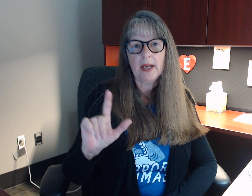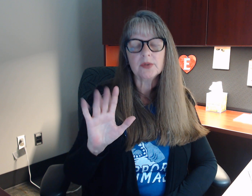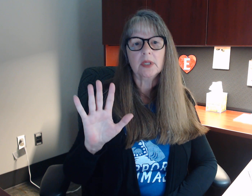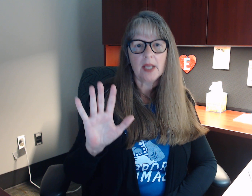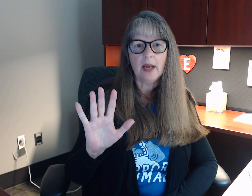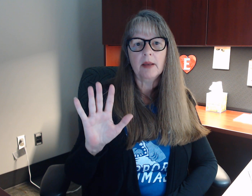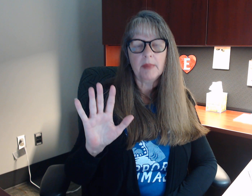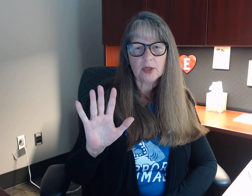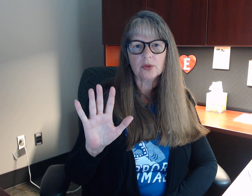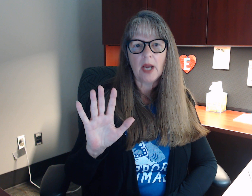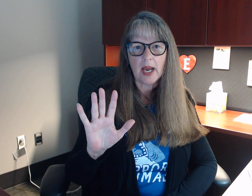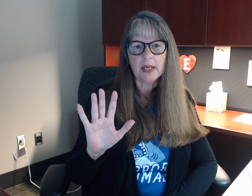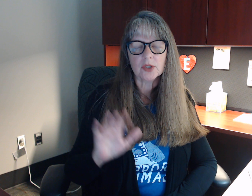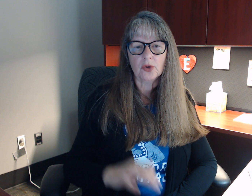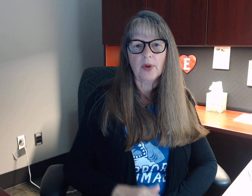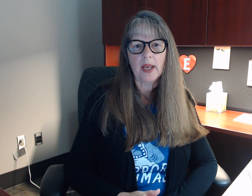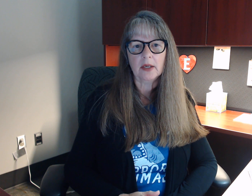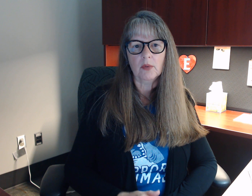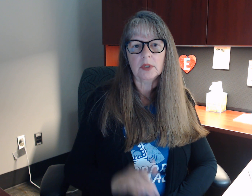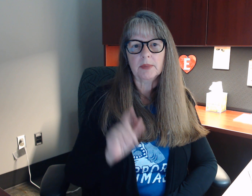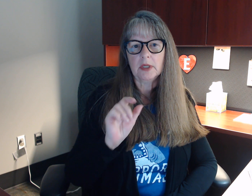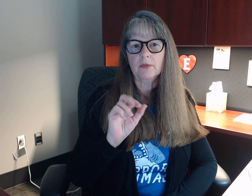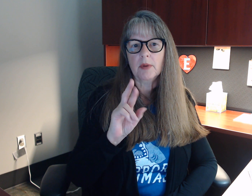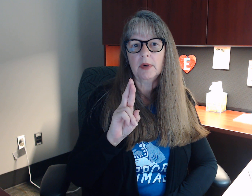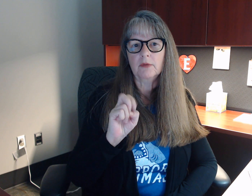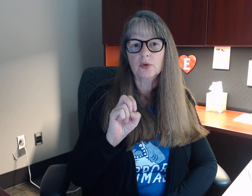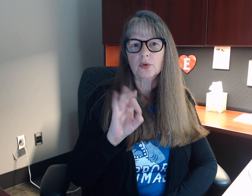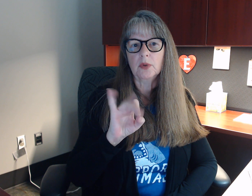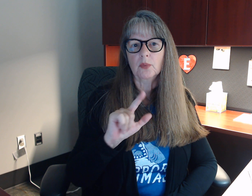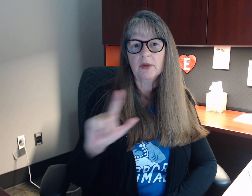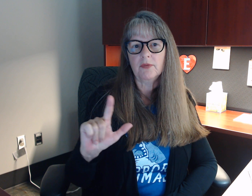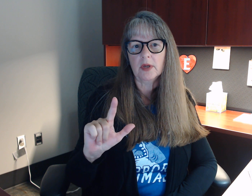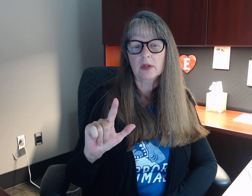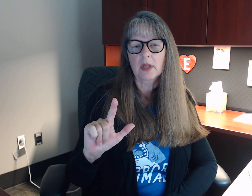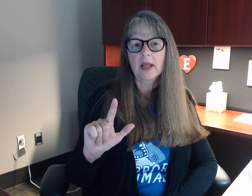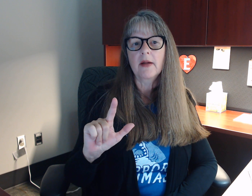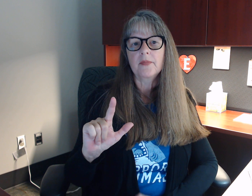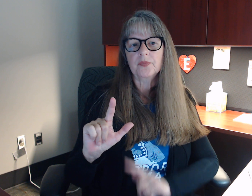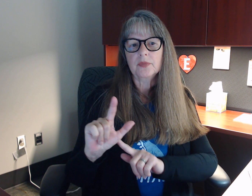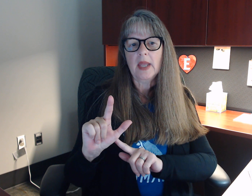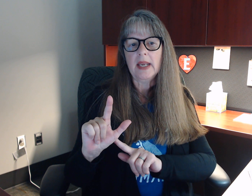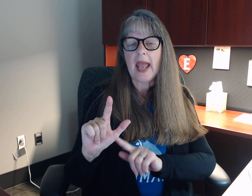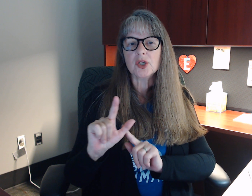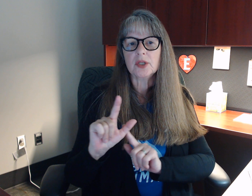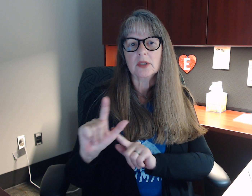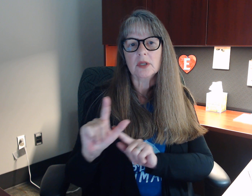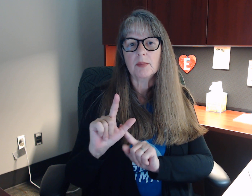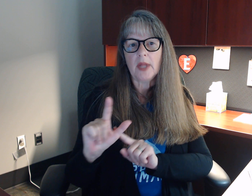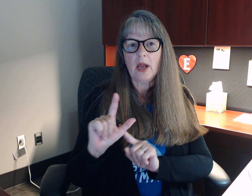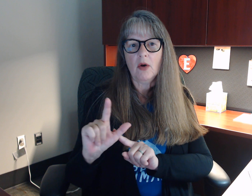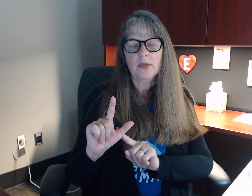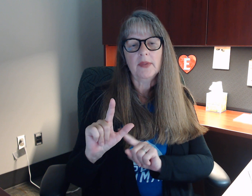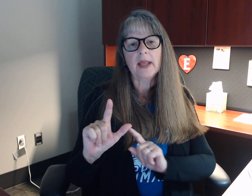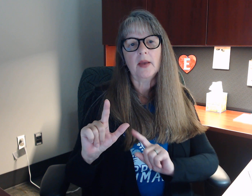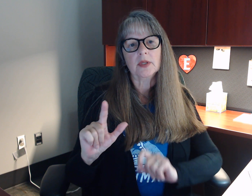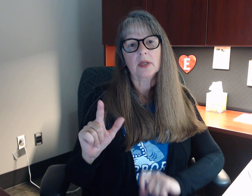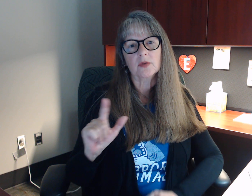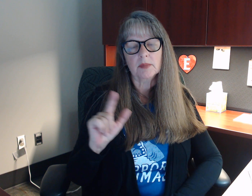it, it kind of makes your eyes and your head go a little bit different. But if you're doing refill, and actually the double L, then that kind of gives them